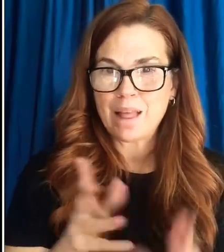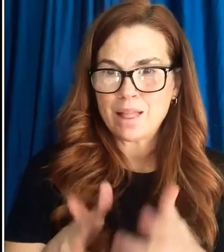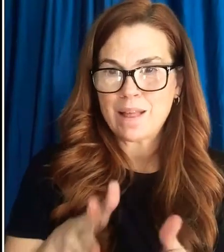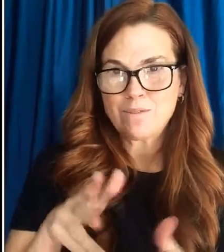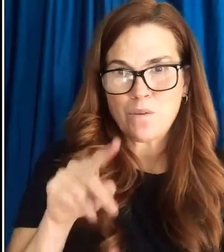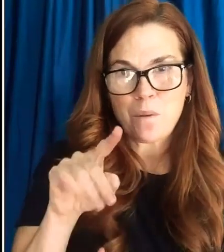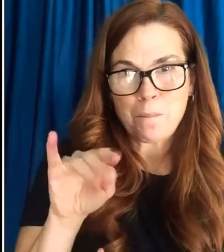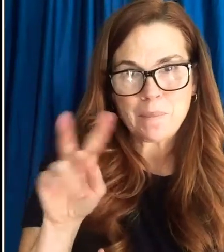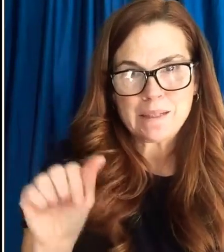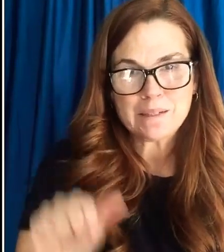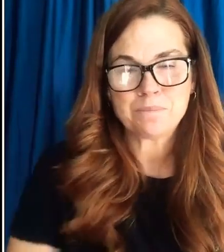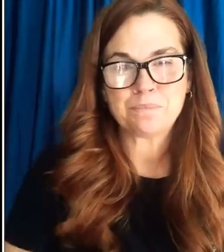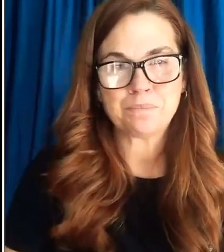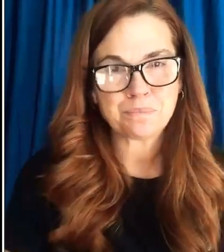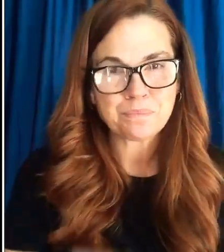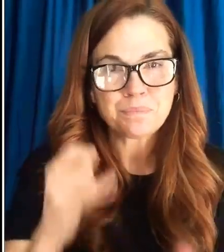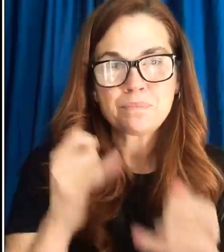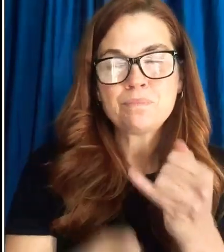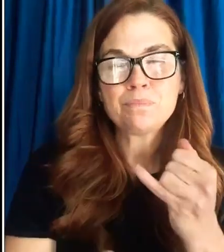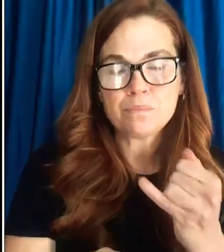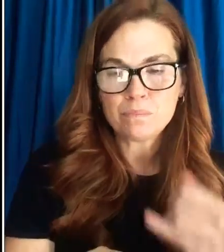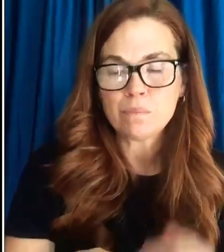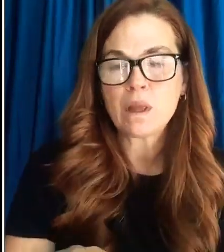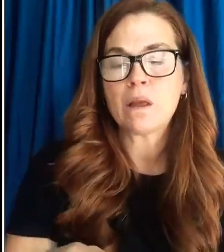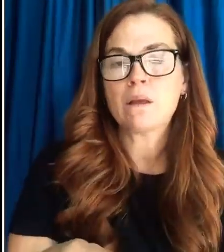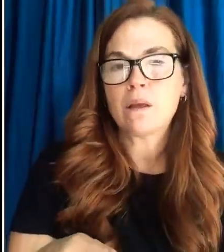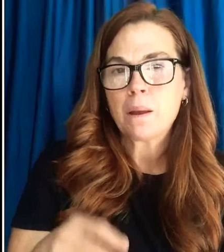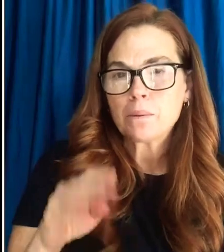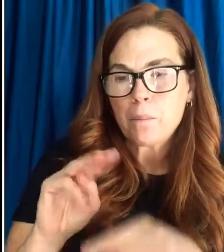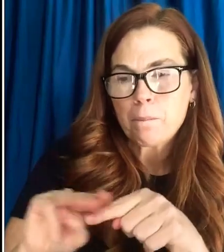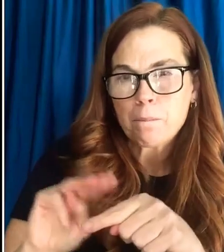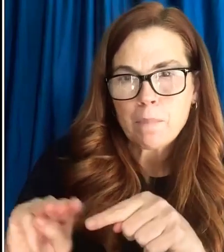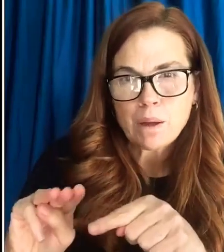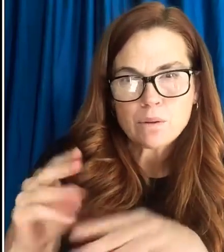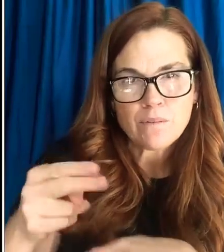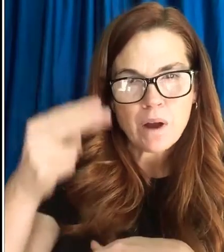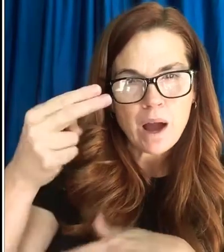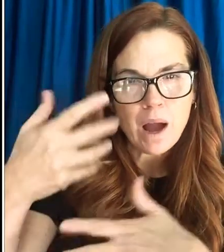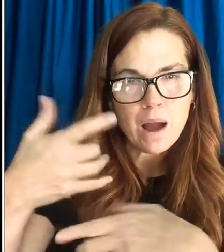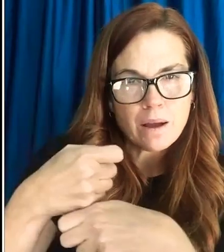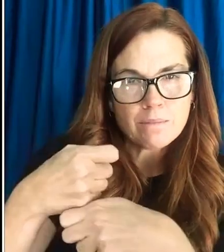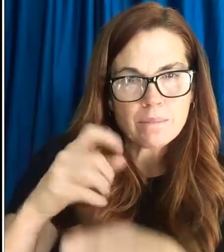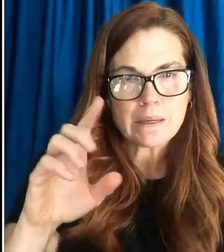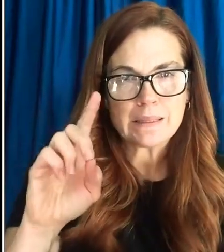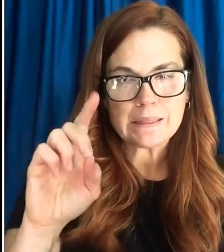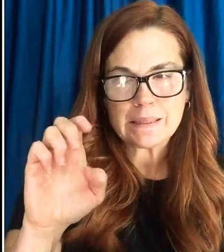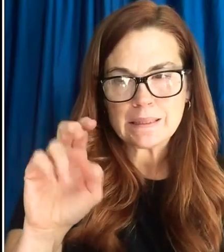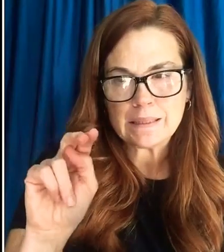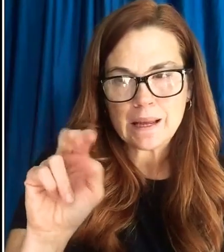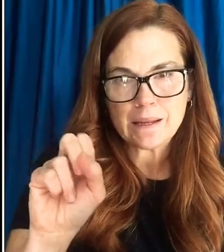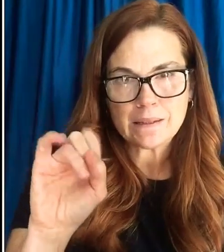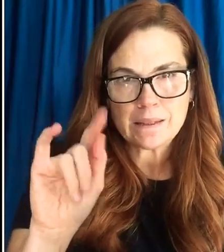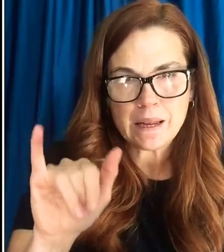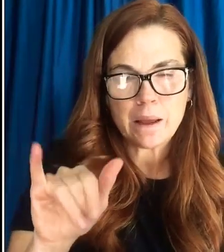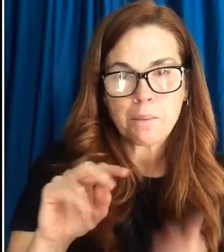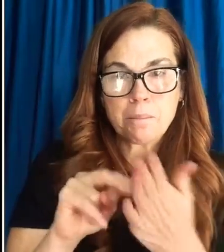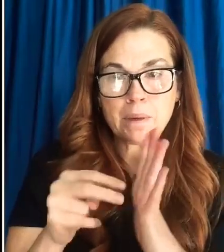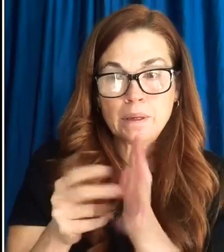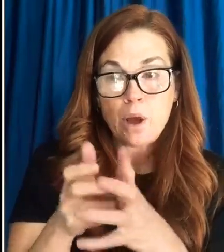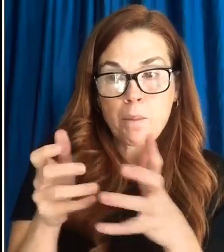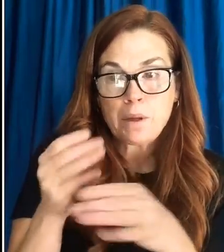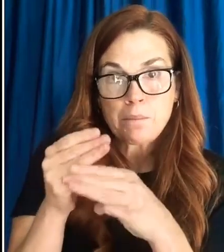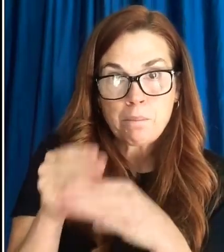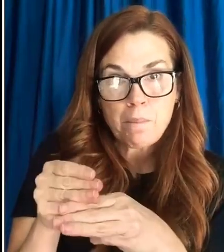leftover pizza. Finally, compared to nonmetals, metals have a high density. Remember, density